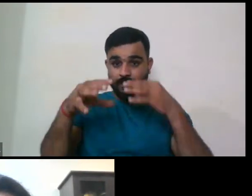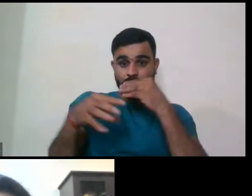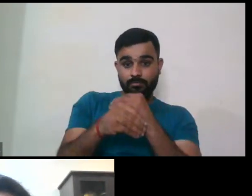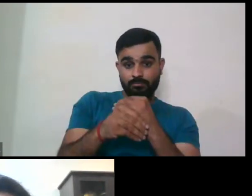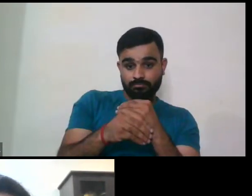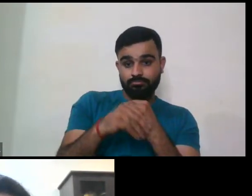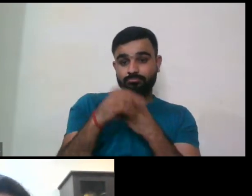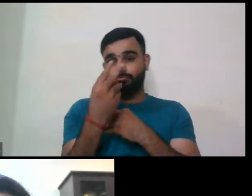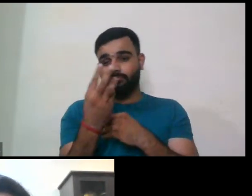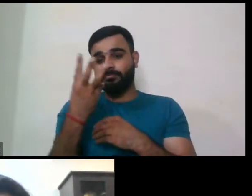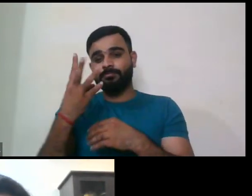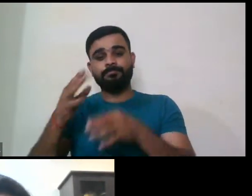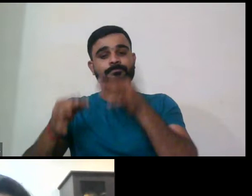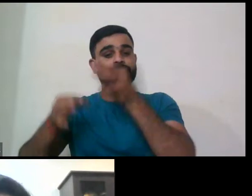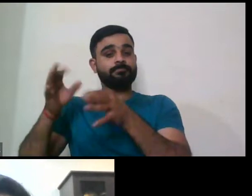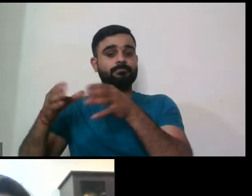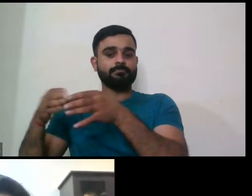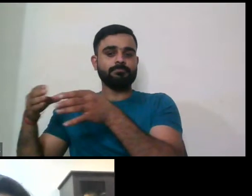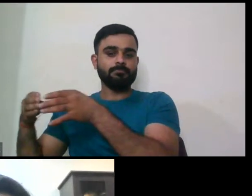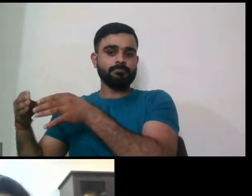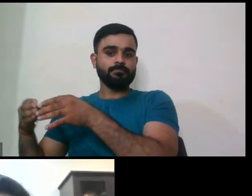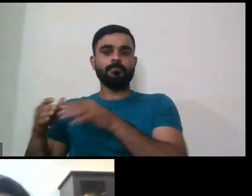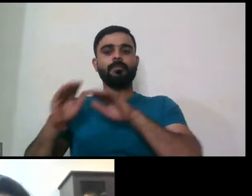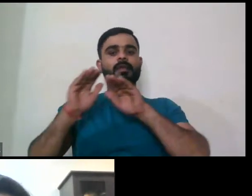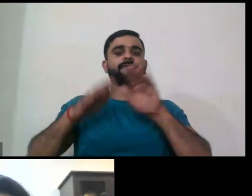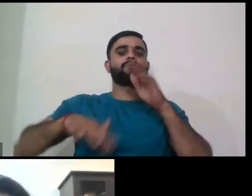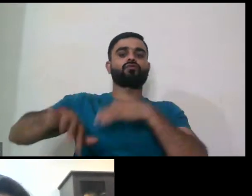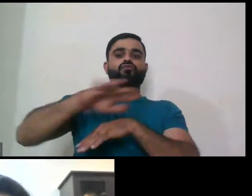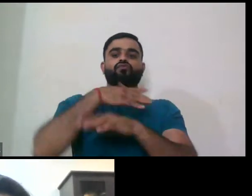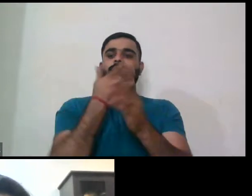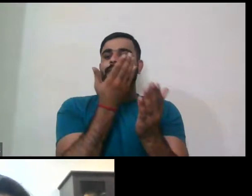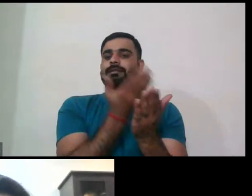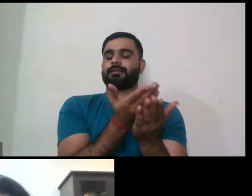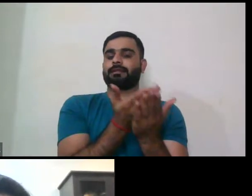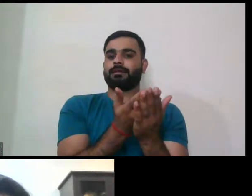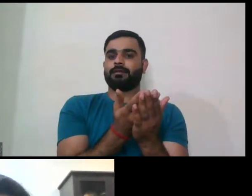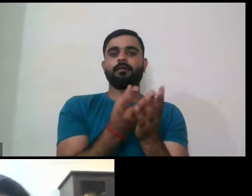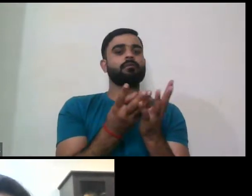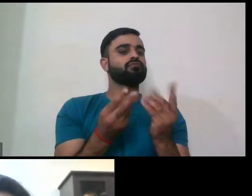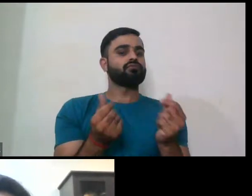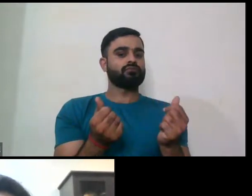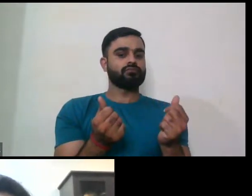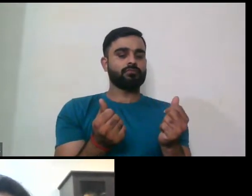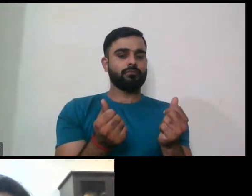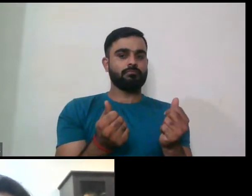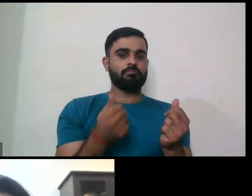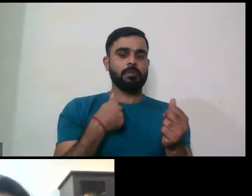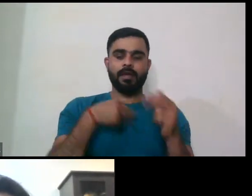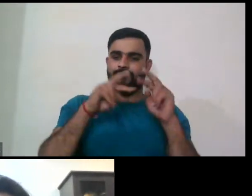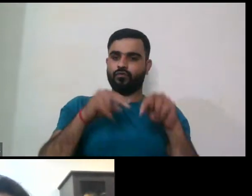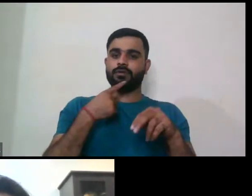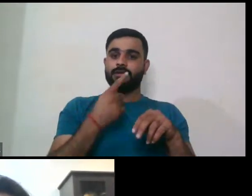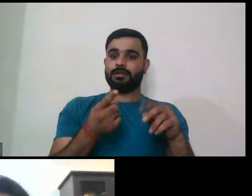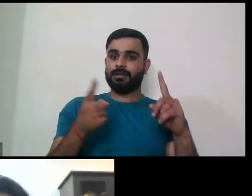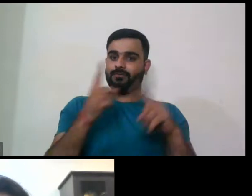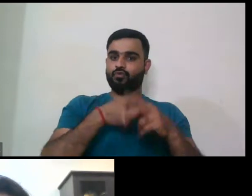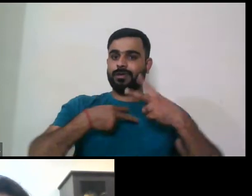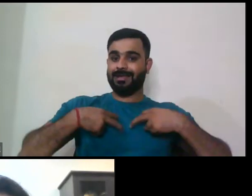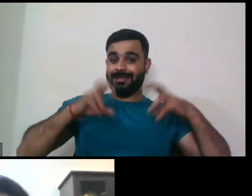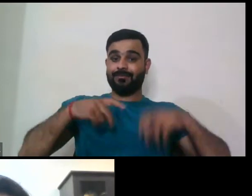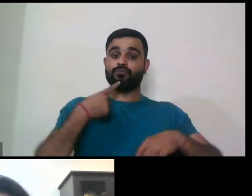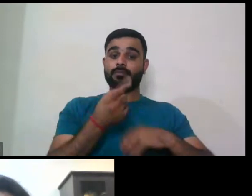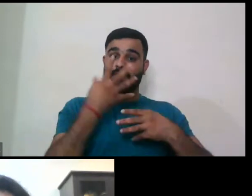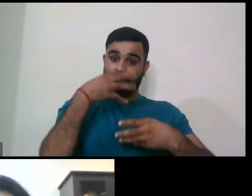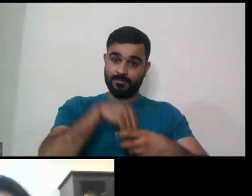2 or a 3-judge bench, and that would depend. That composition can be fluid. That's not, I don't mean to say that the composition has to be set,